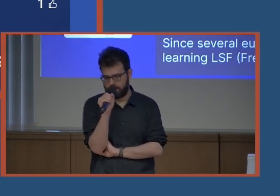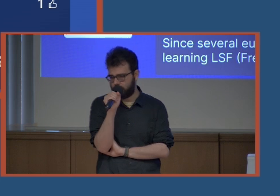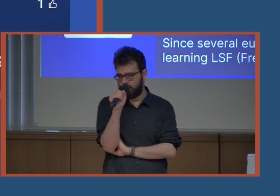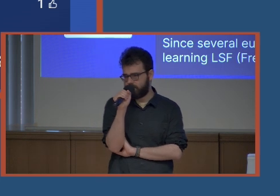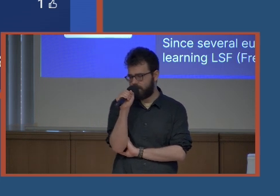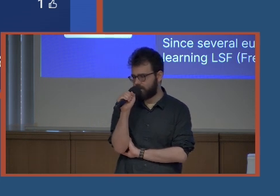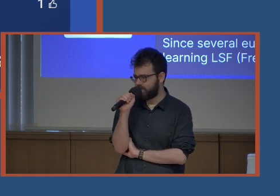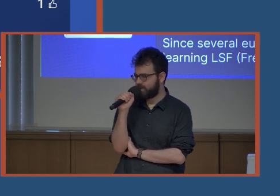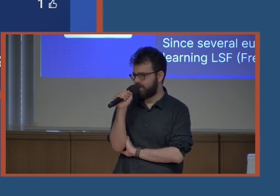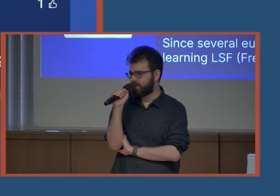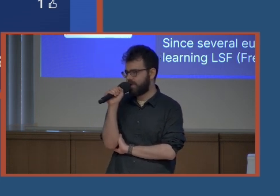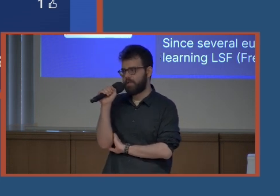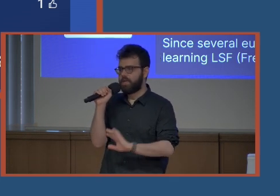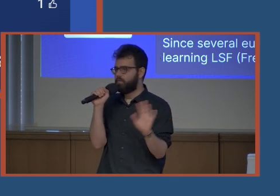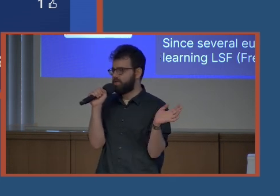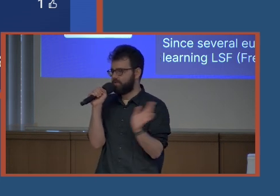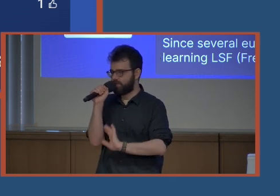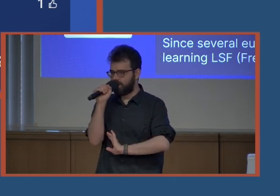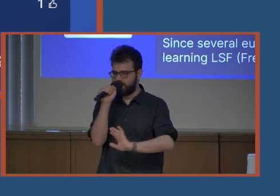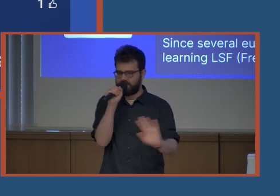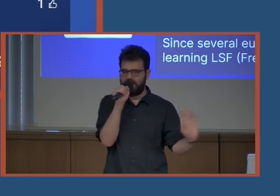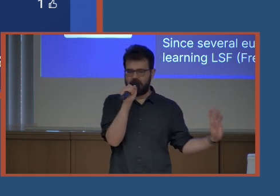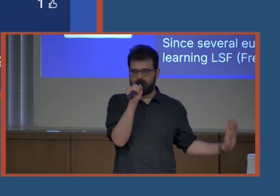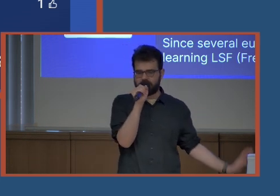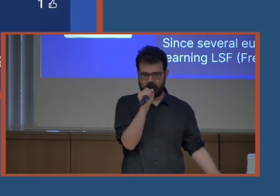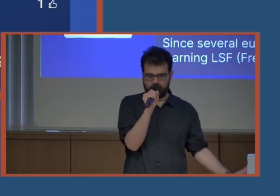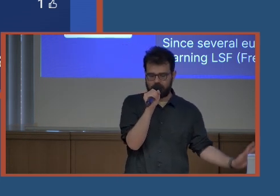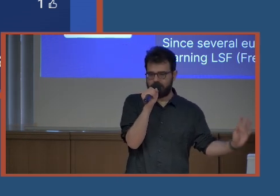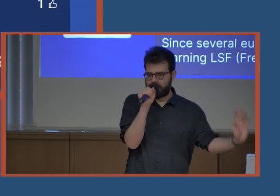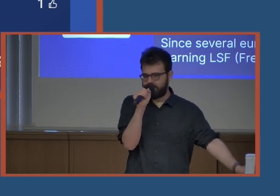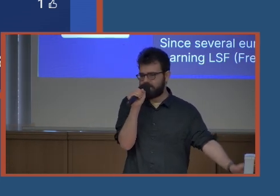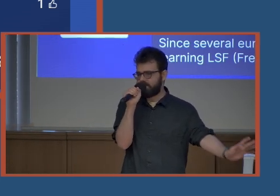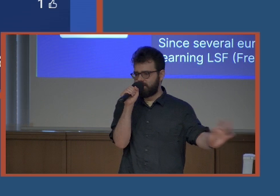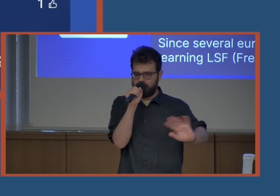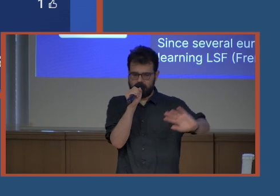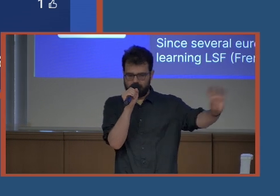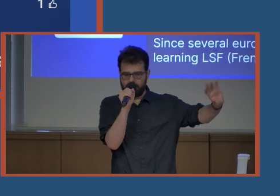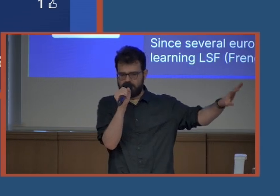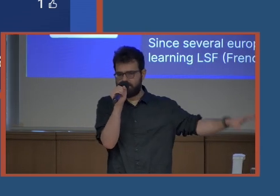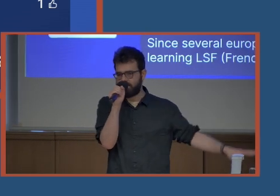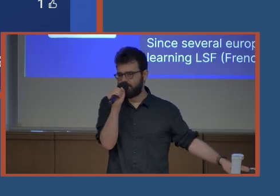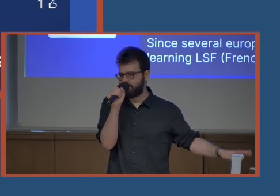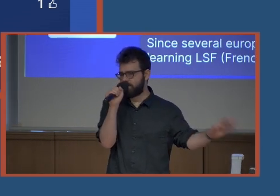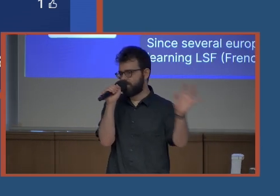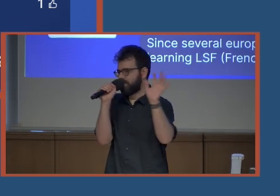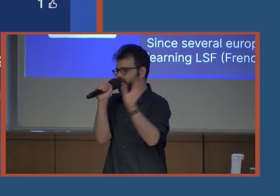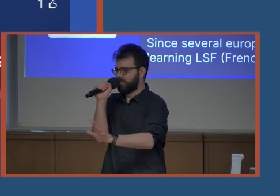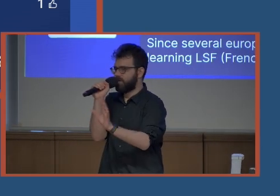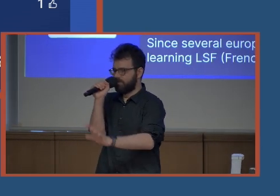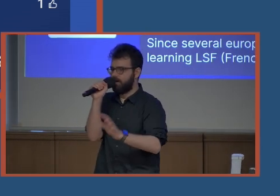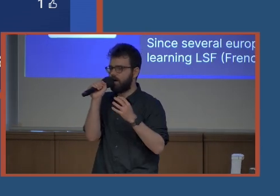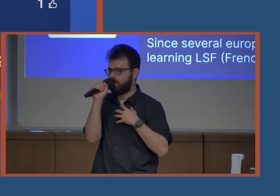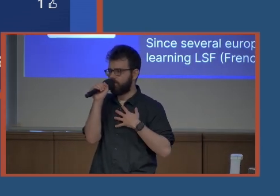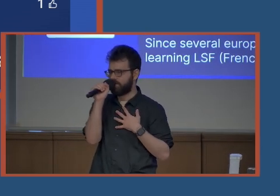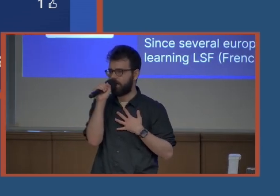own local languages. They say we should not sign like this, like in an international sign, because we